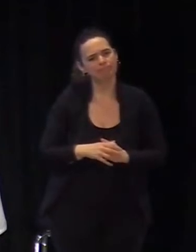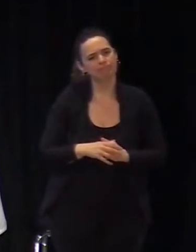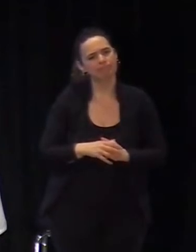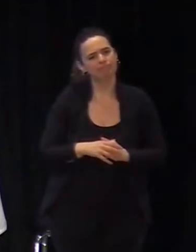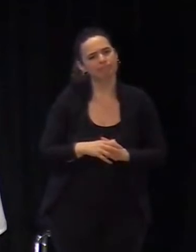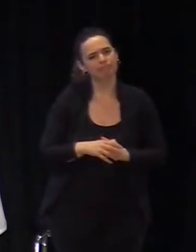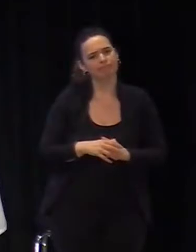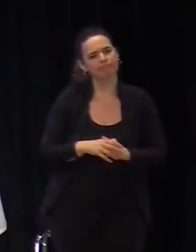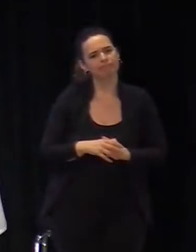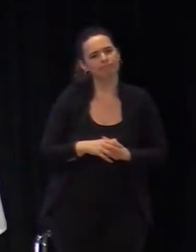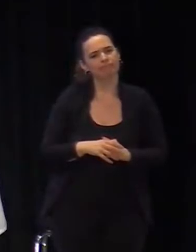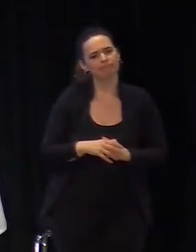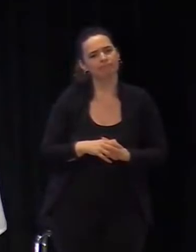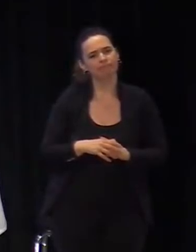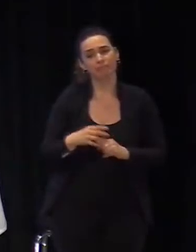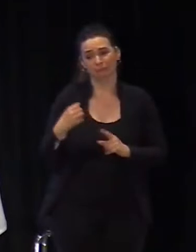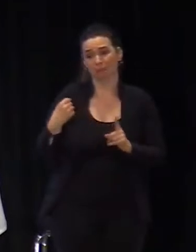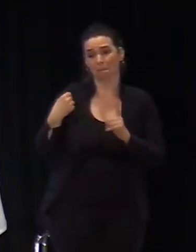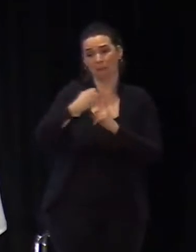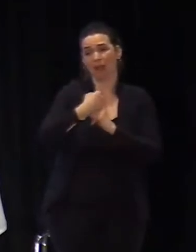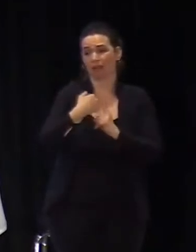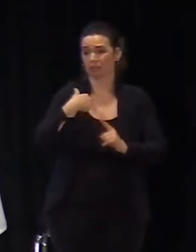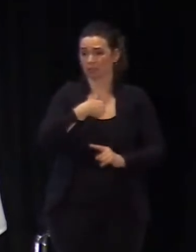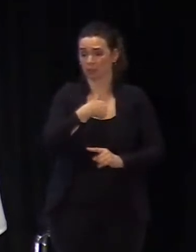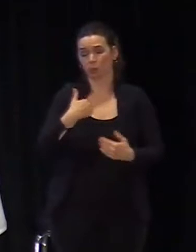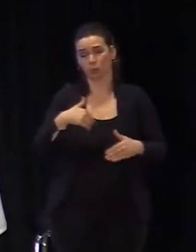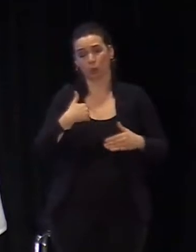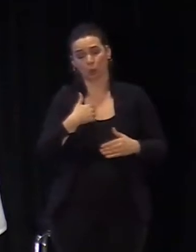health department, my office, they're going to get phone calls getting screamed at for